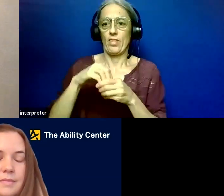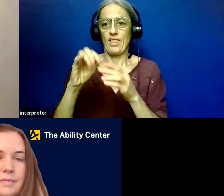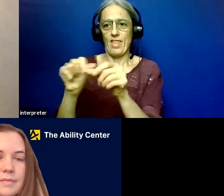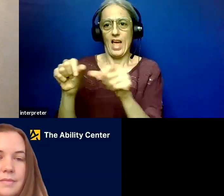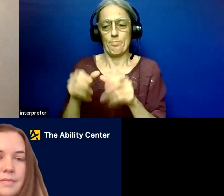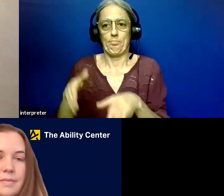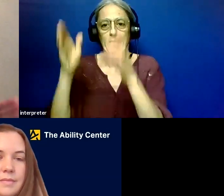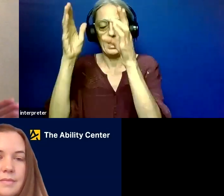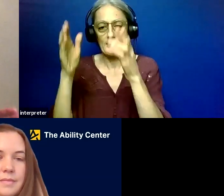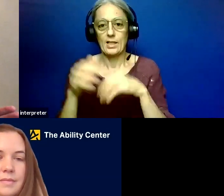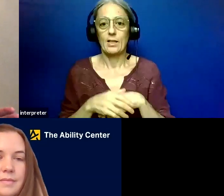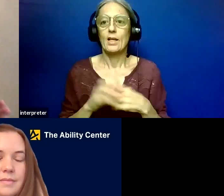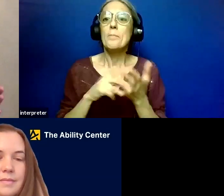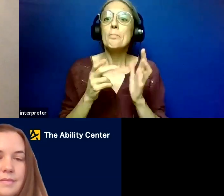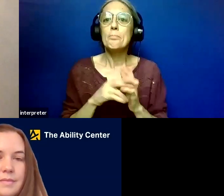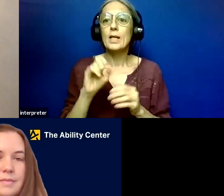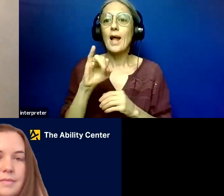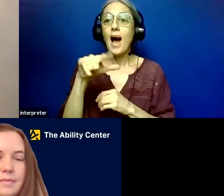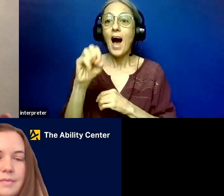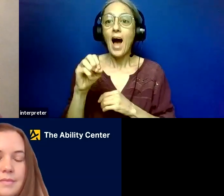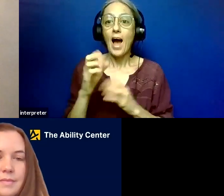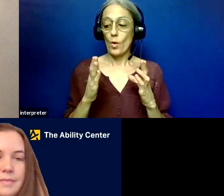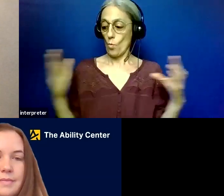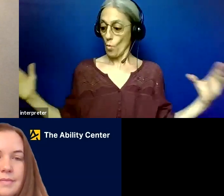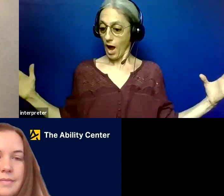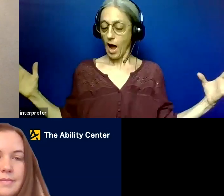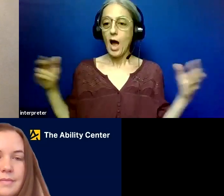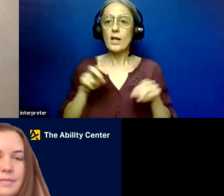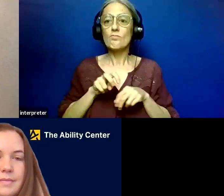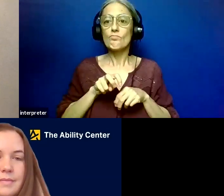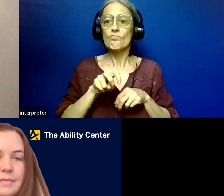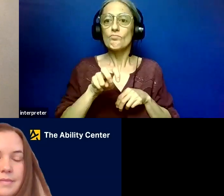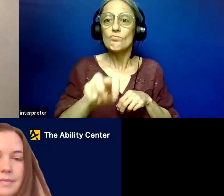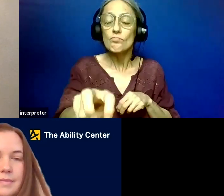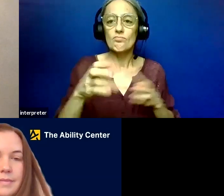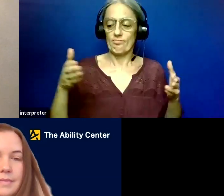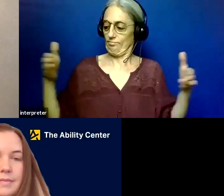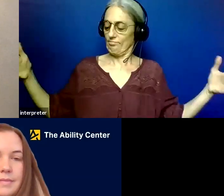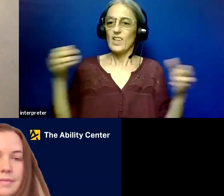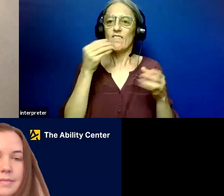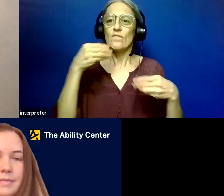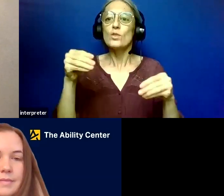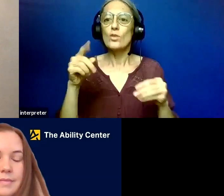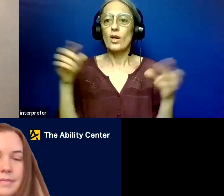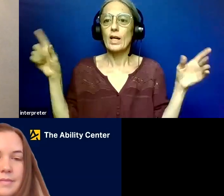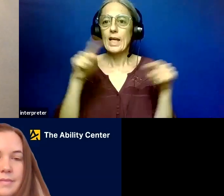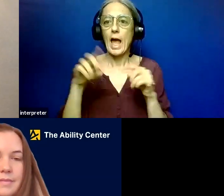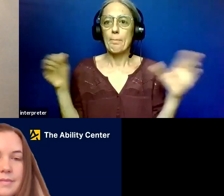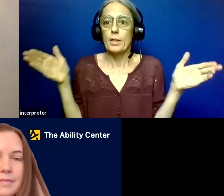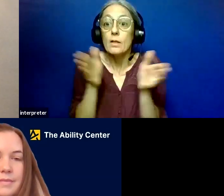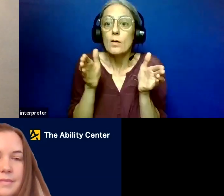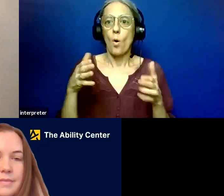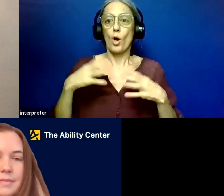And that means you have to have clear aisles. They have to be wide enough. People have to be able to get to all the things in your grocery store or your clothing